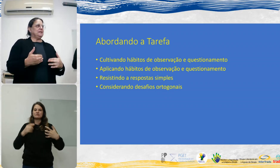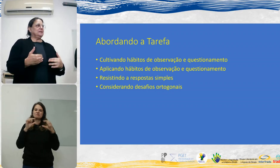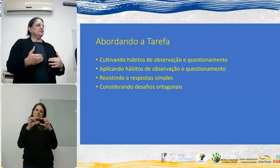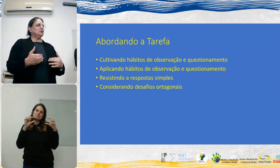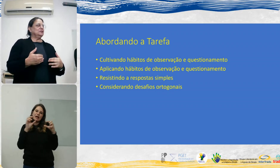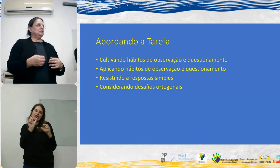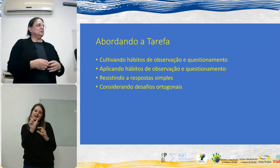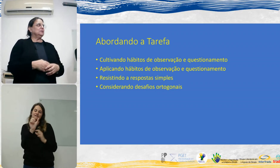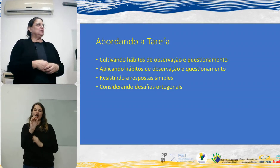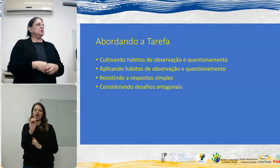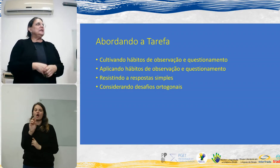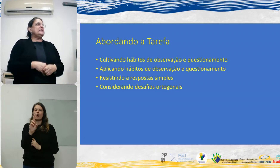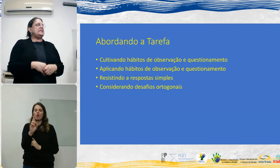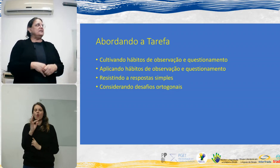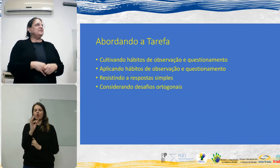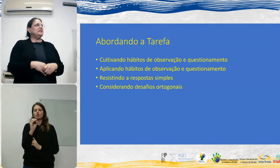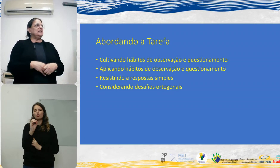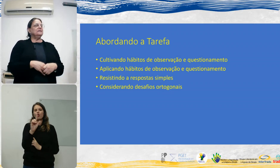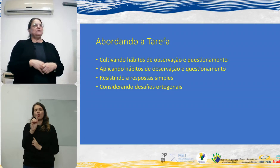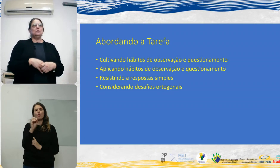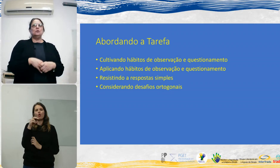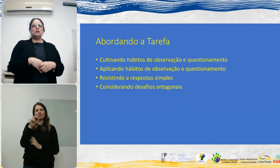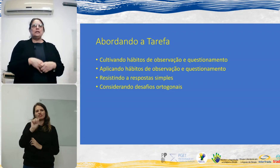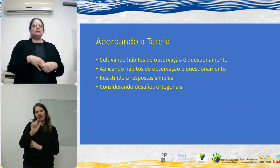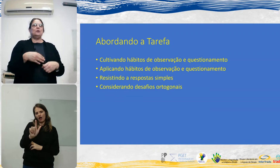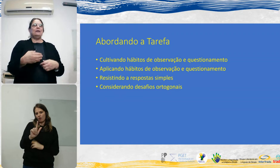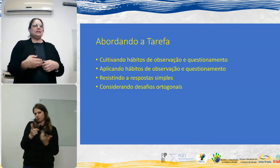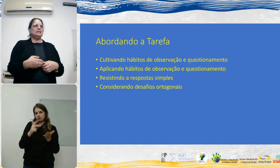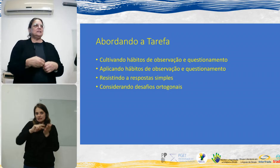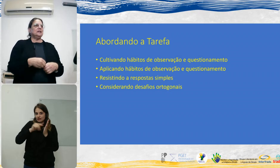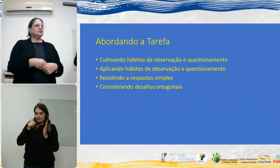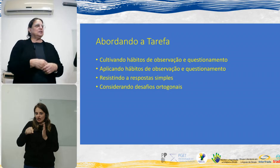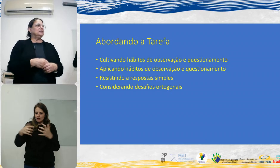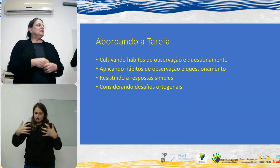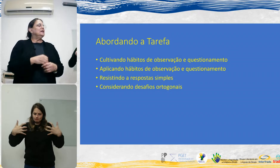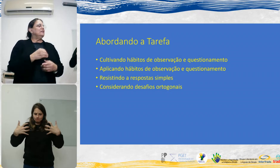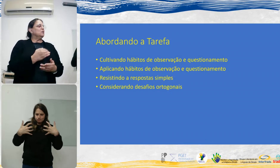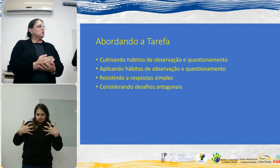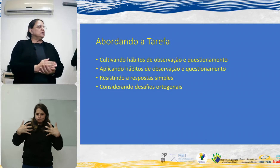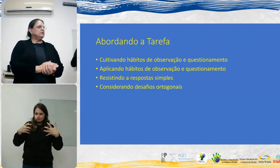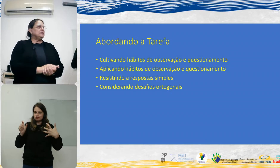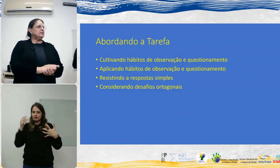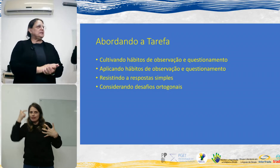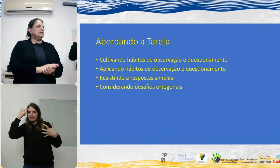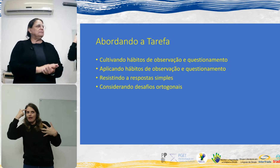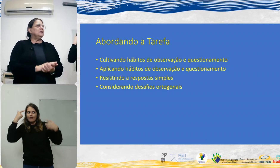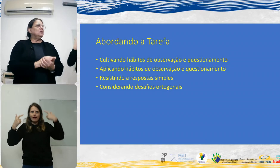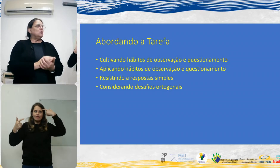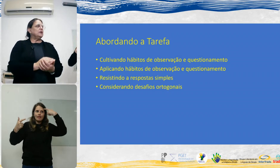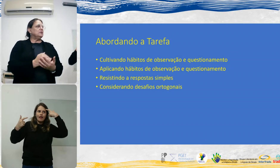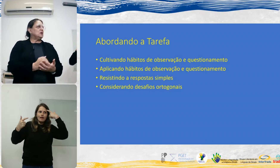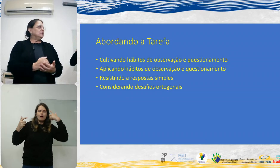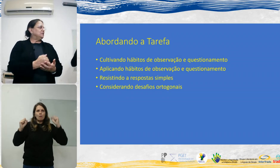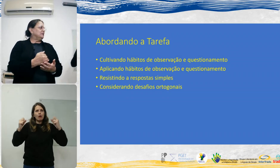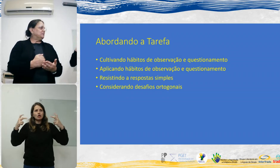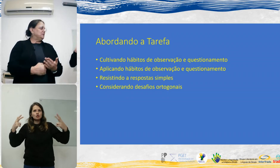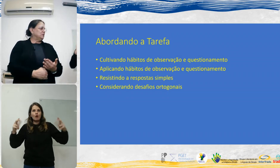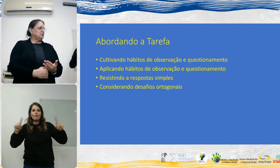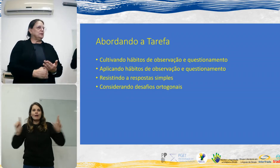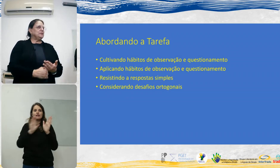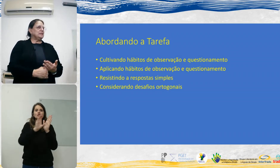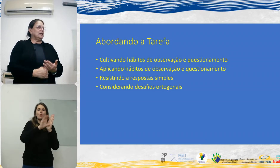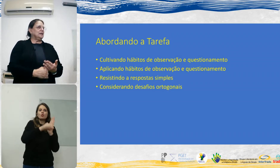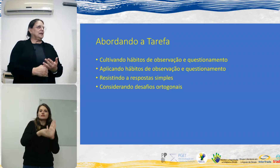to pay attention to. So even if you're having a discussion, the words are the same, what are the concepts